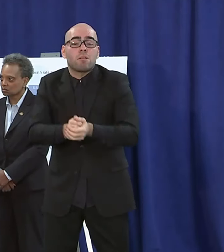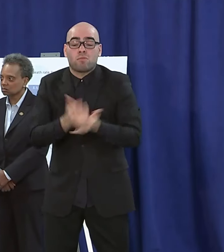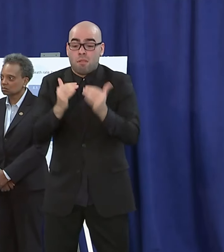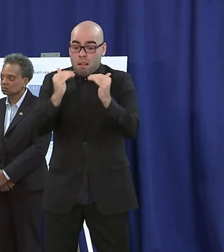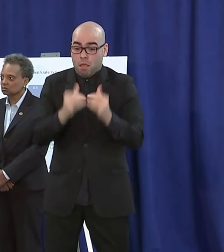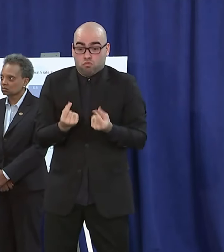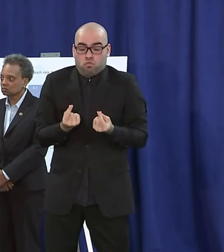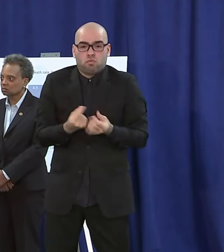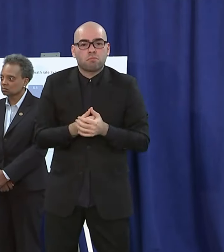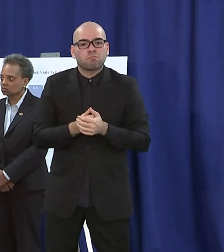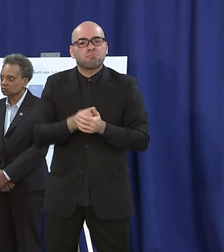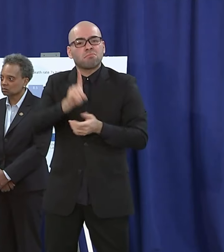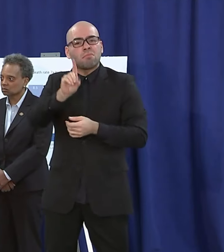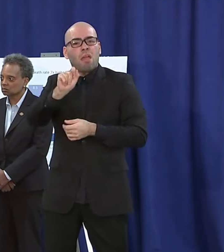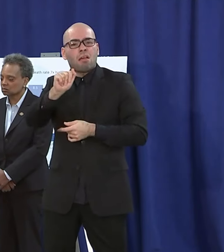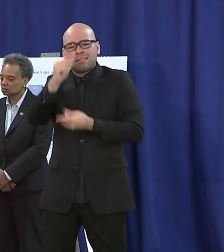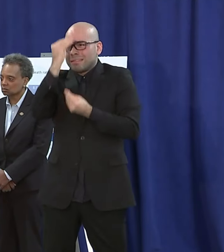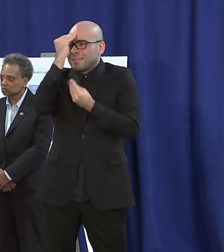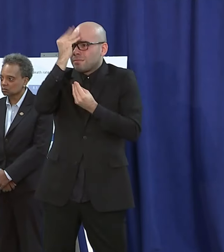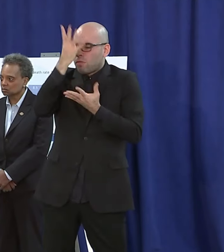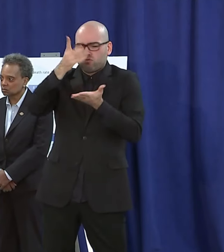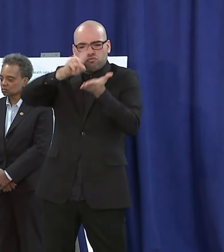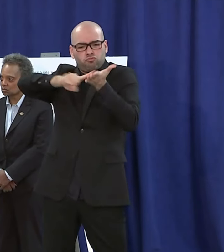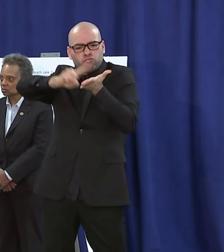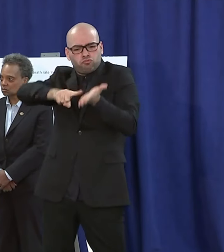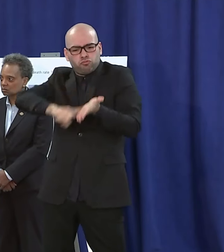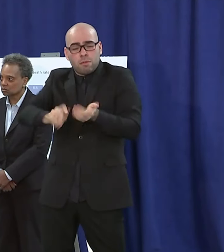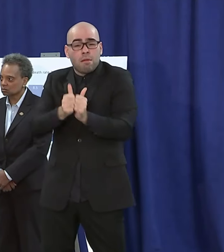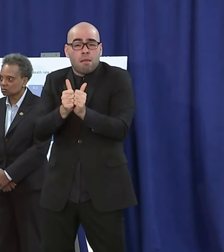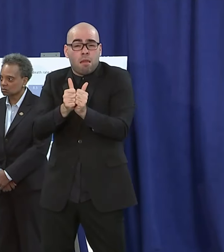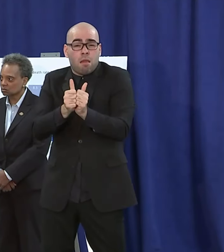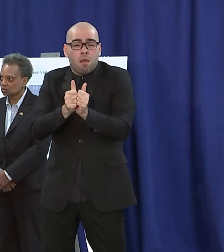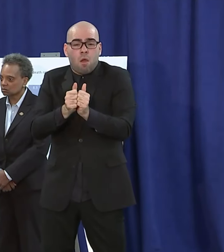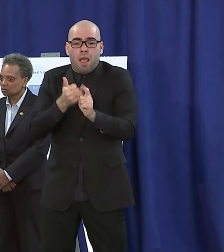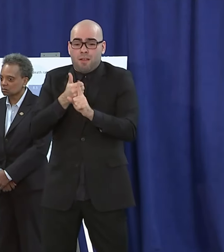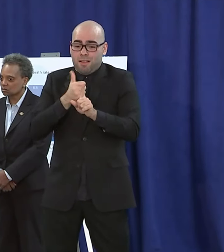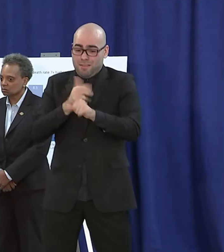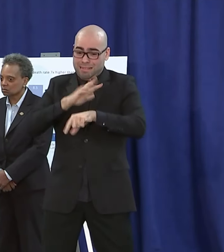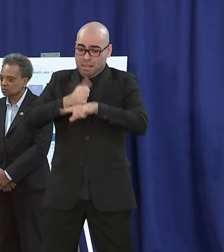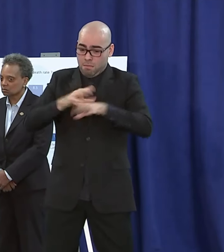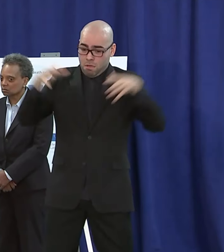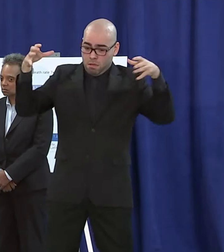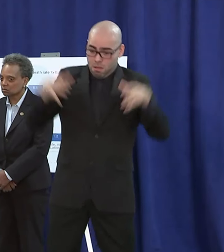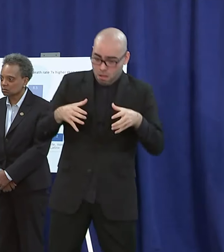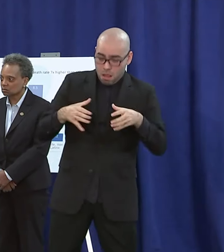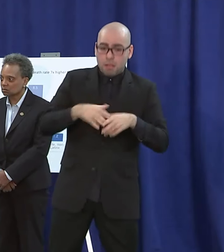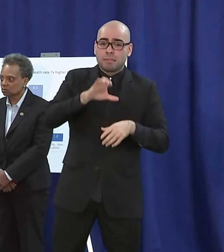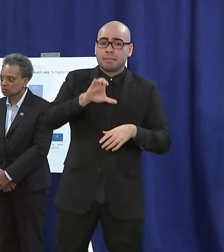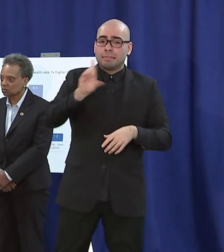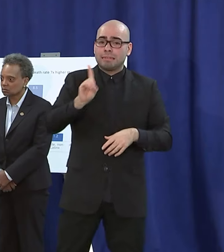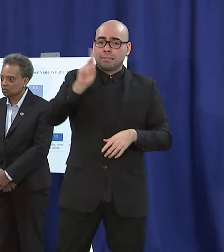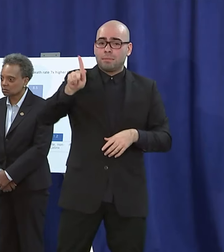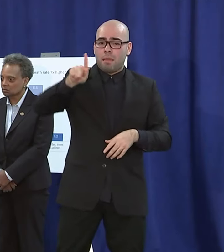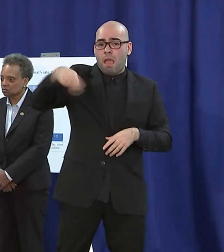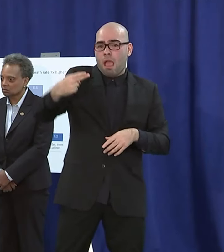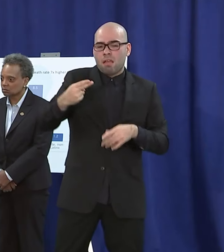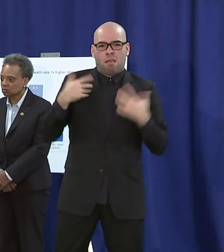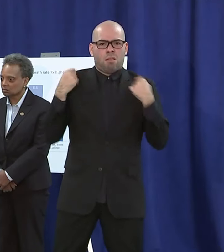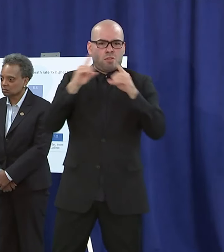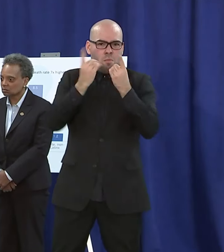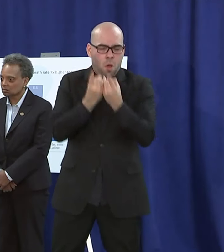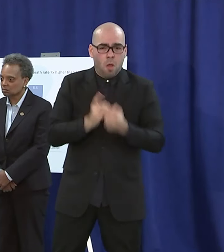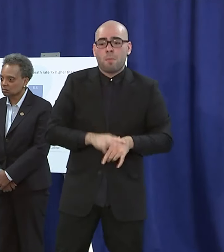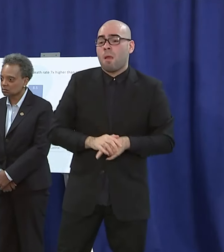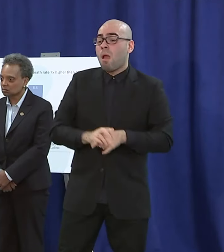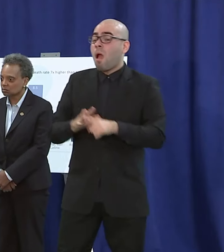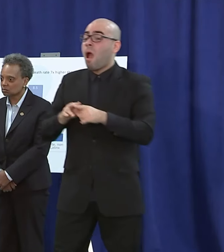data. How do we convene a super data team comprised of CDPH, Westside United's Data and Metrics Work Group,